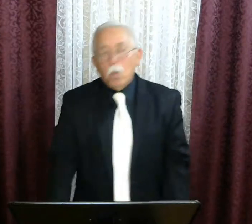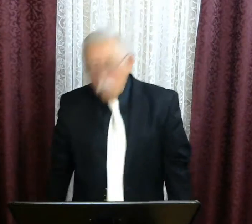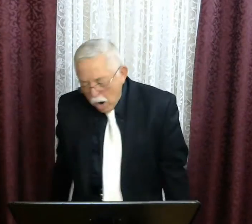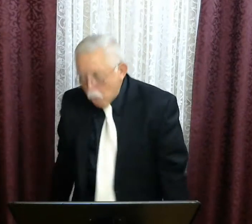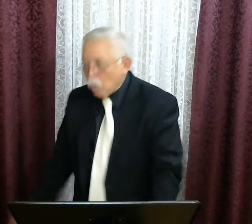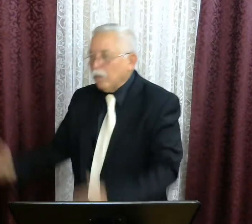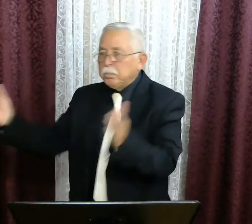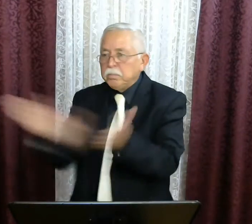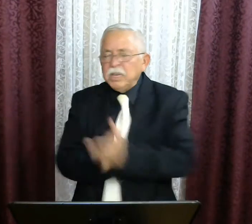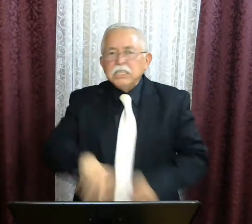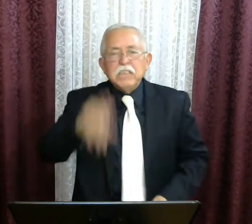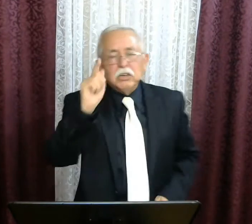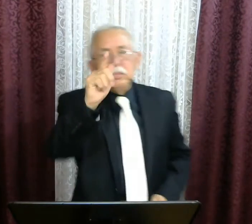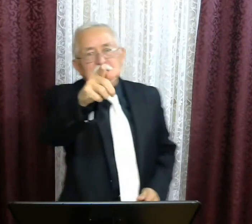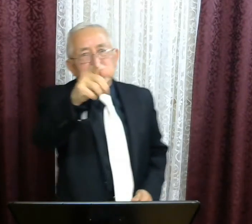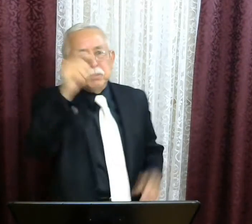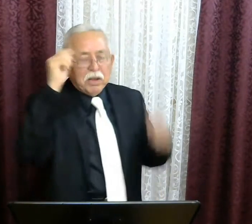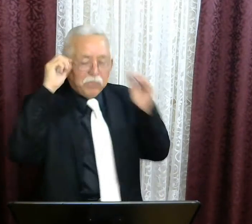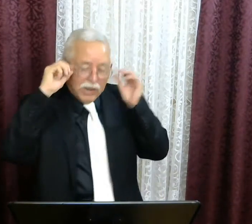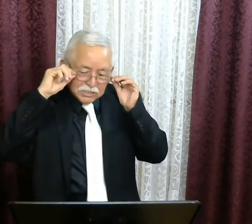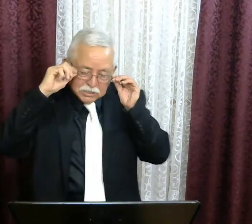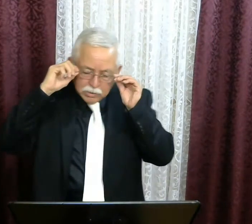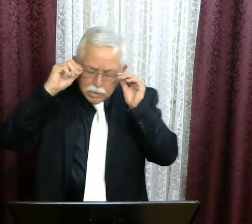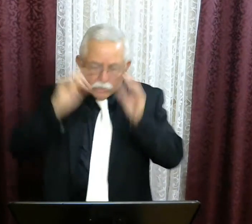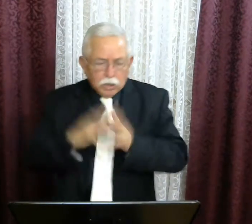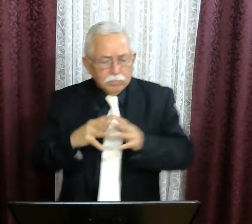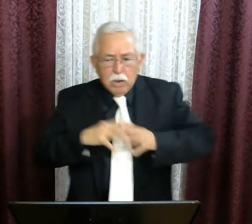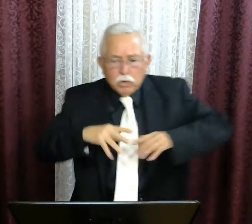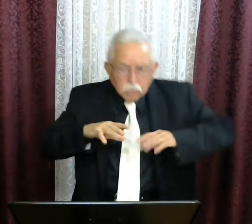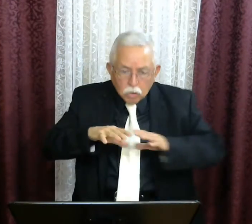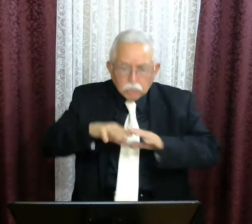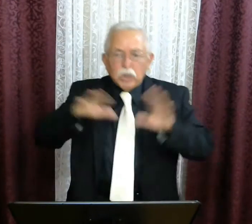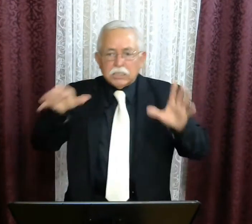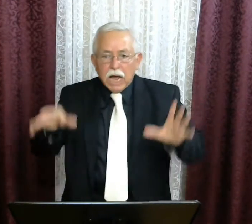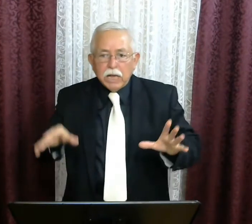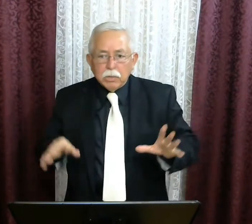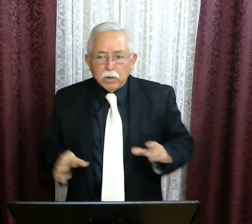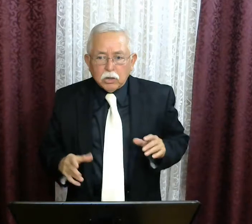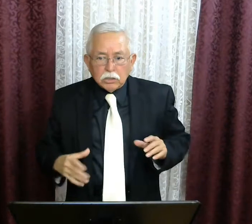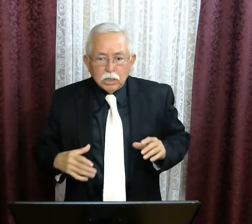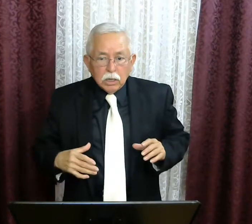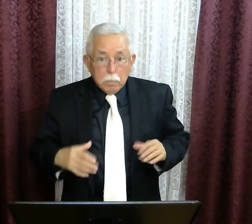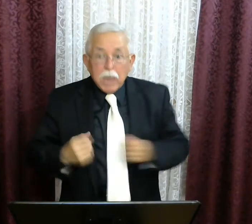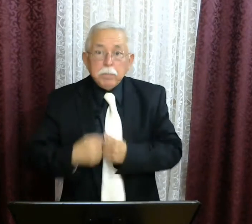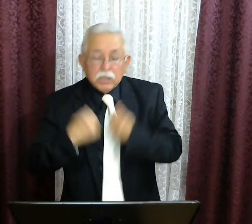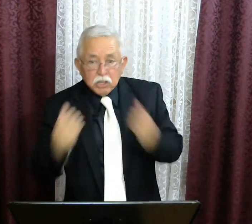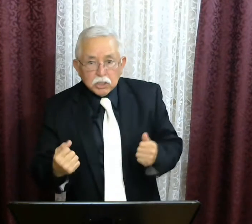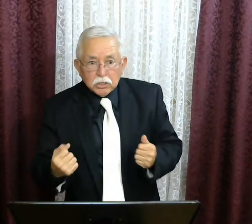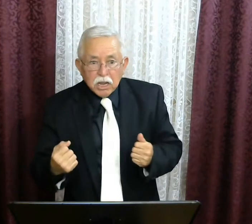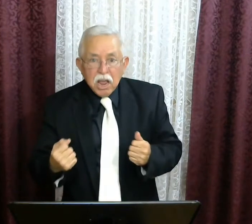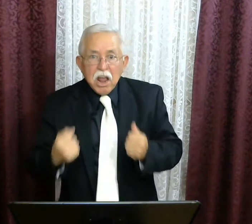Wow! This is a good message, my friends. Sometimes we're not too excited because my petition